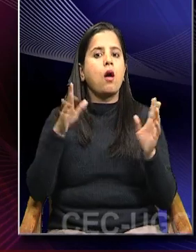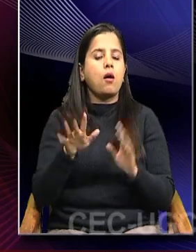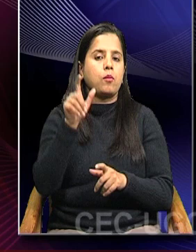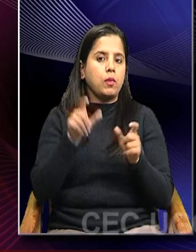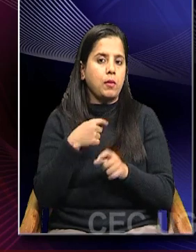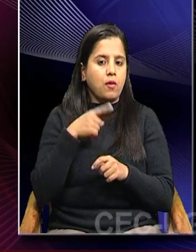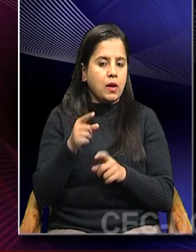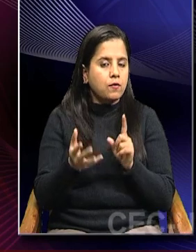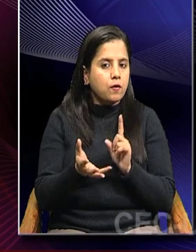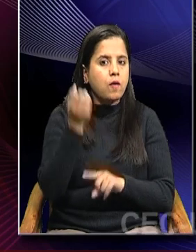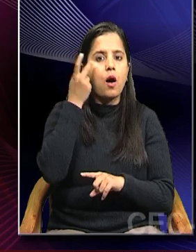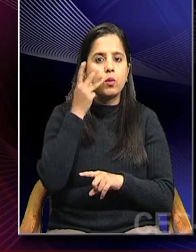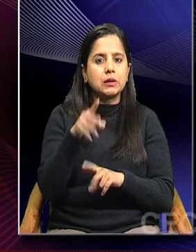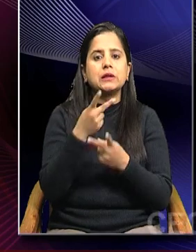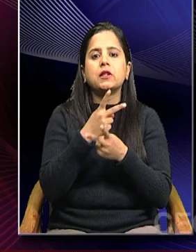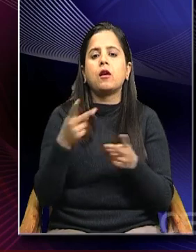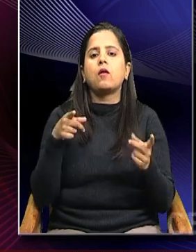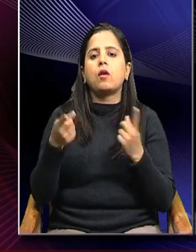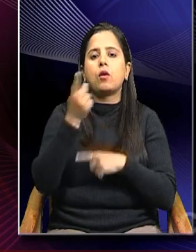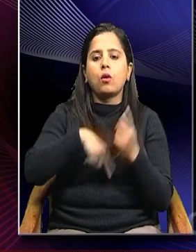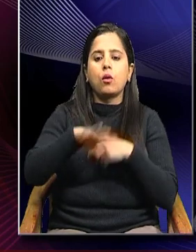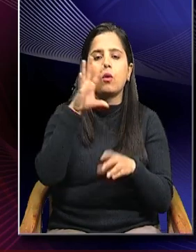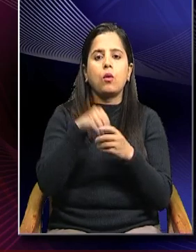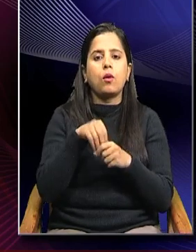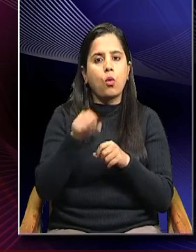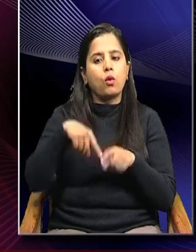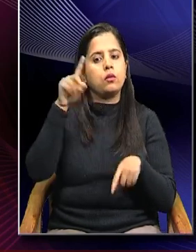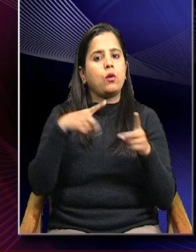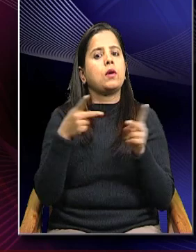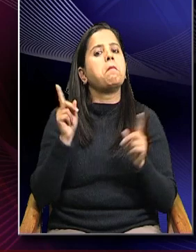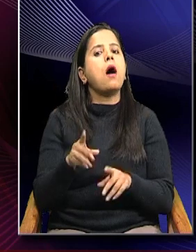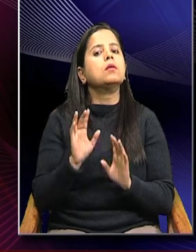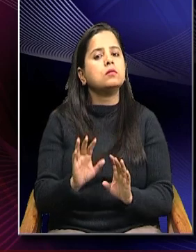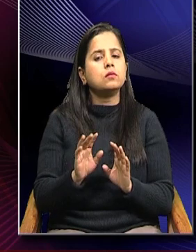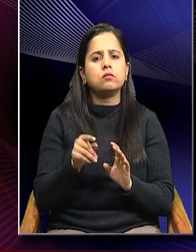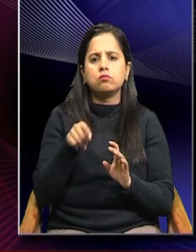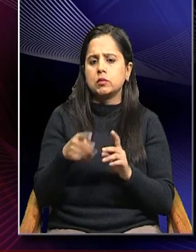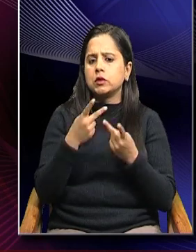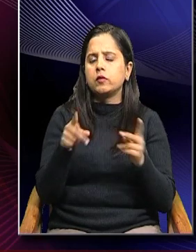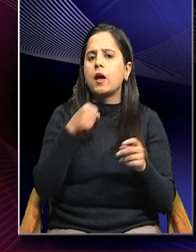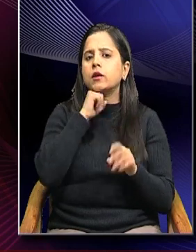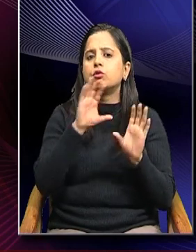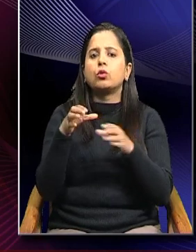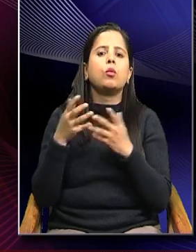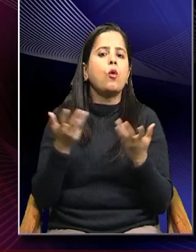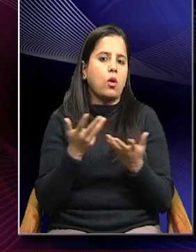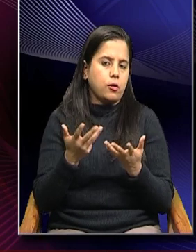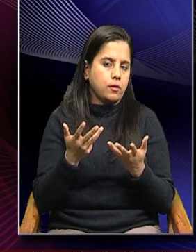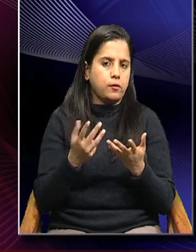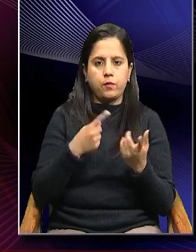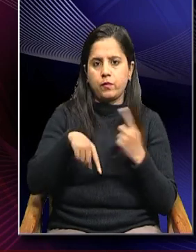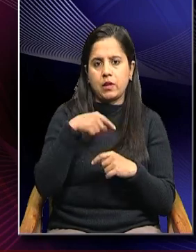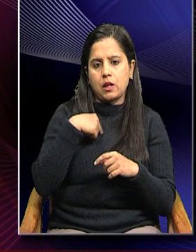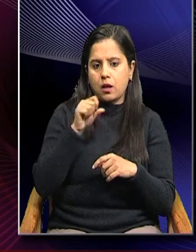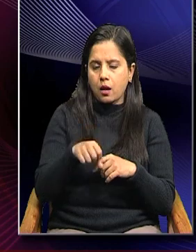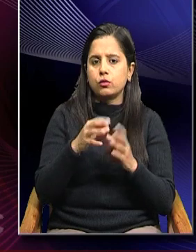I have to find the different components of that demography, that what are the different age groups available to whom we can